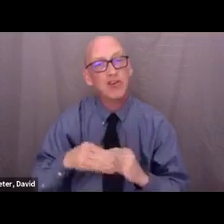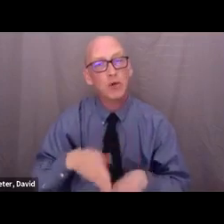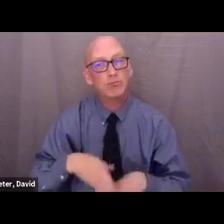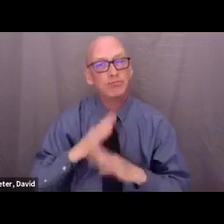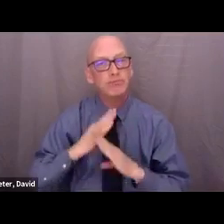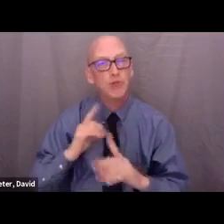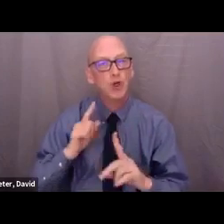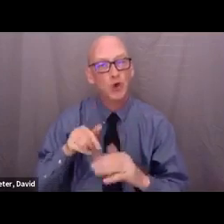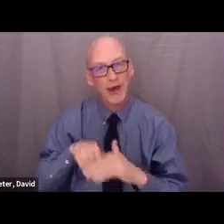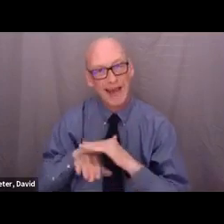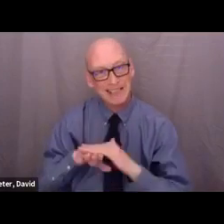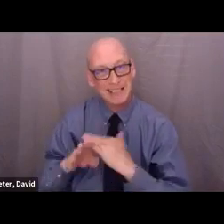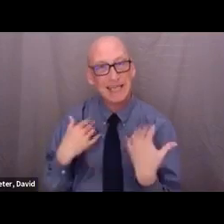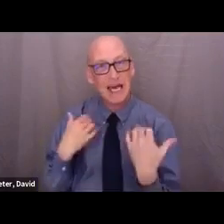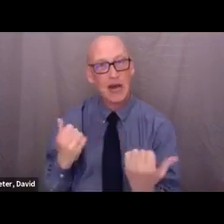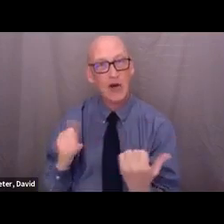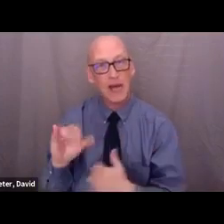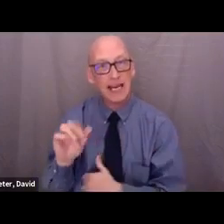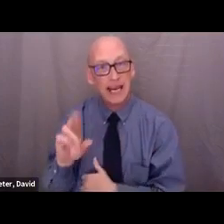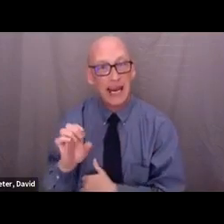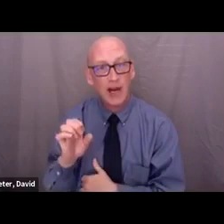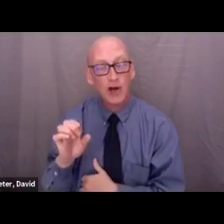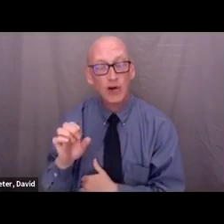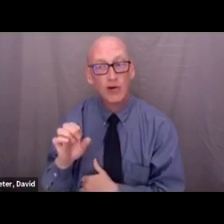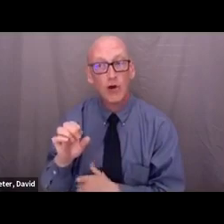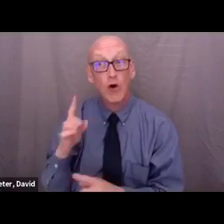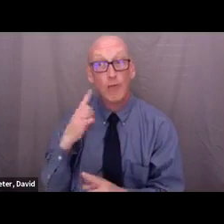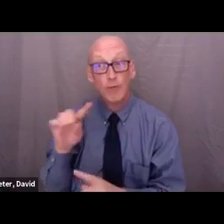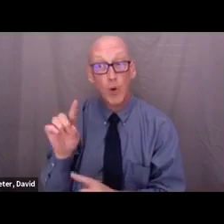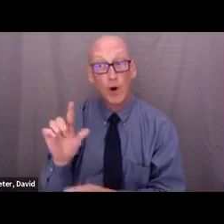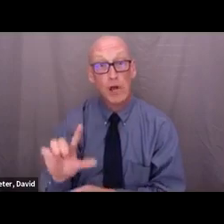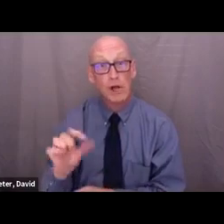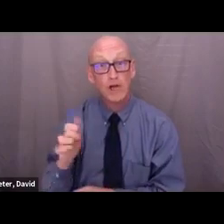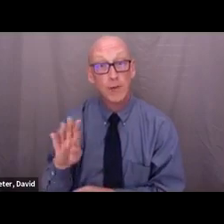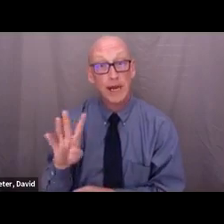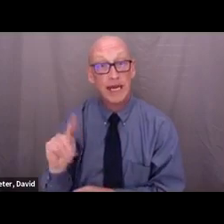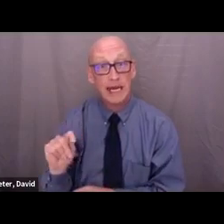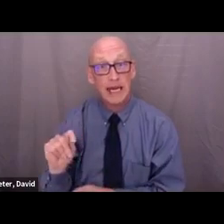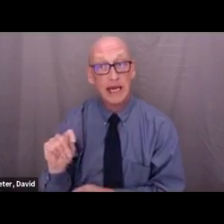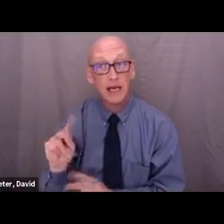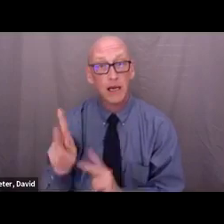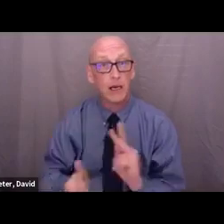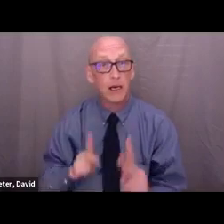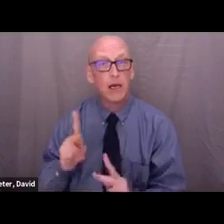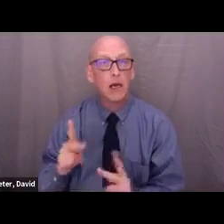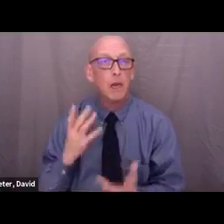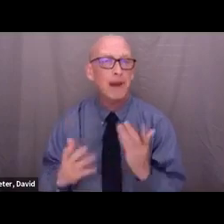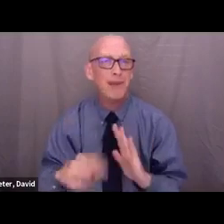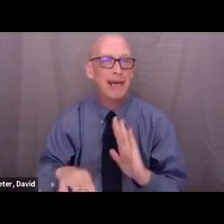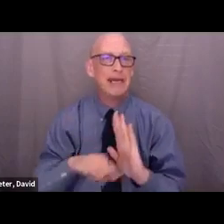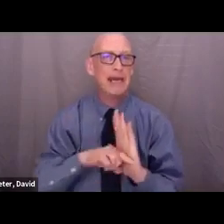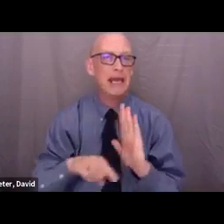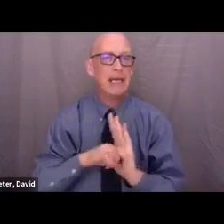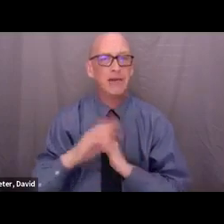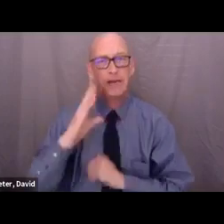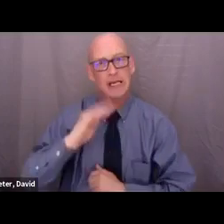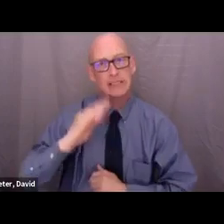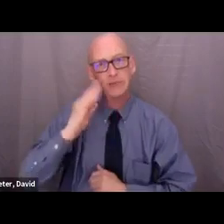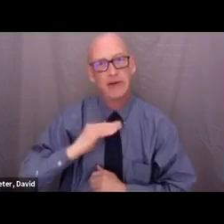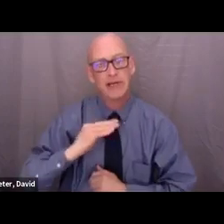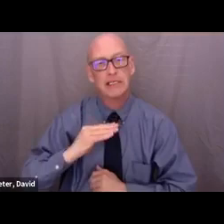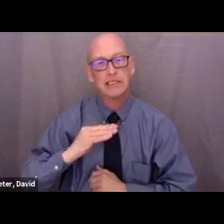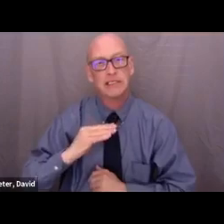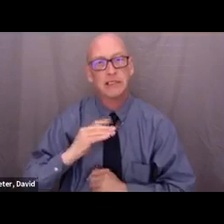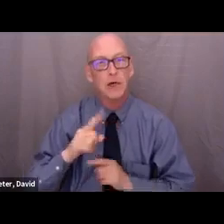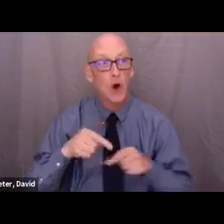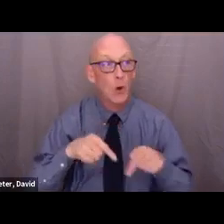to accessing healthcare that exists for LGBT people, perhaps because of a negative experience while seeking